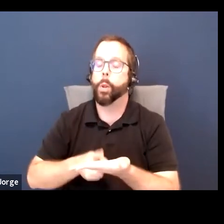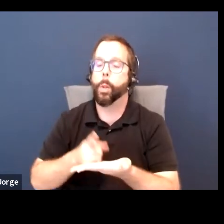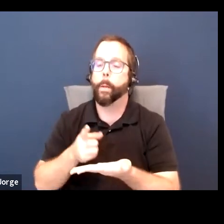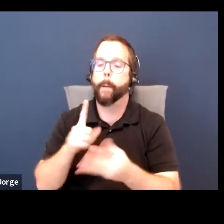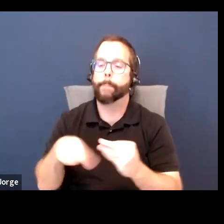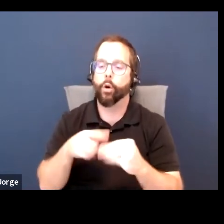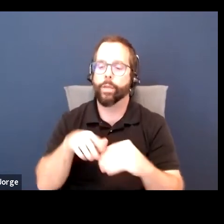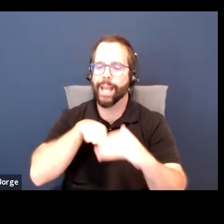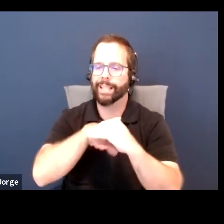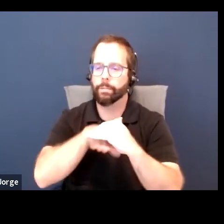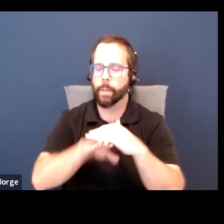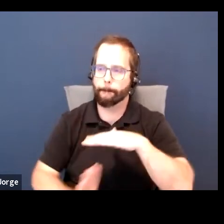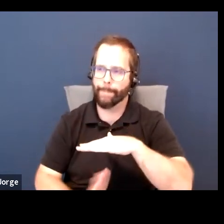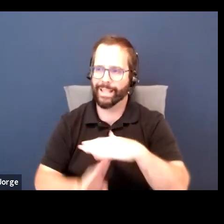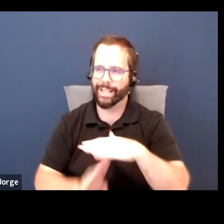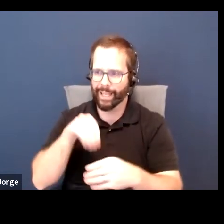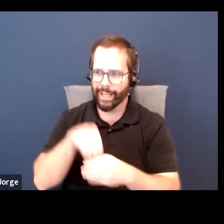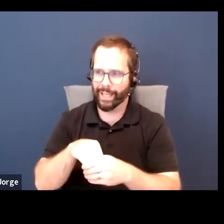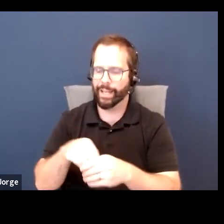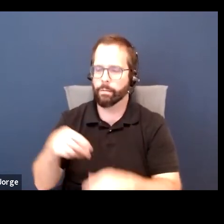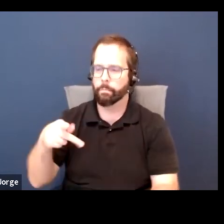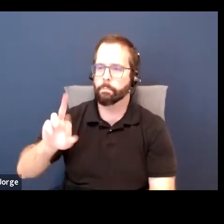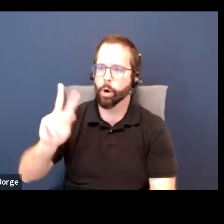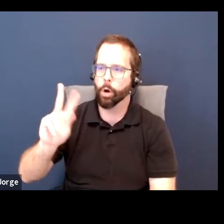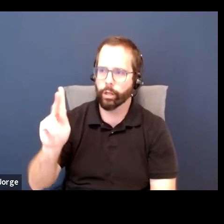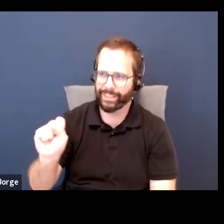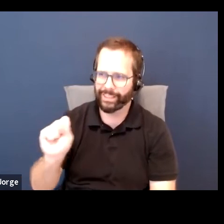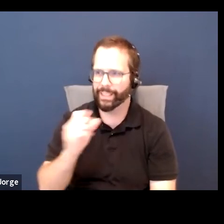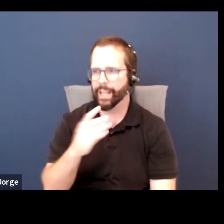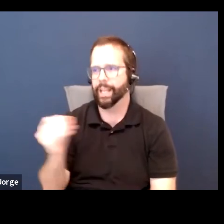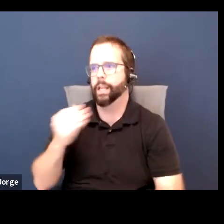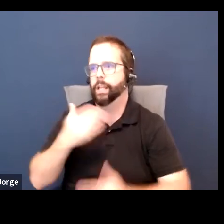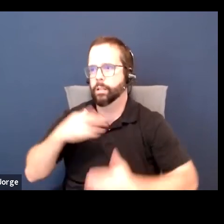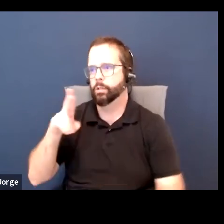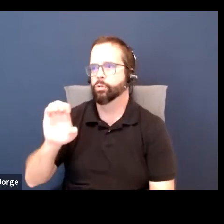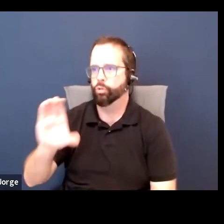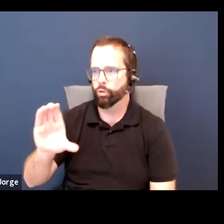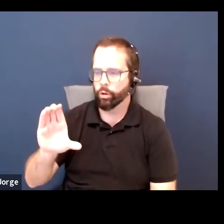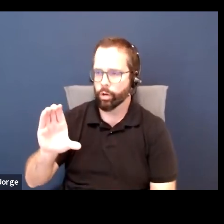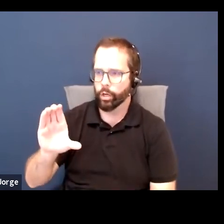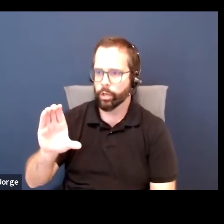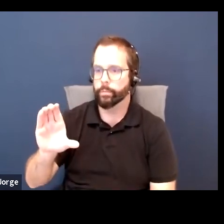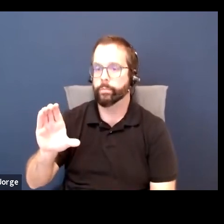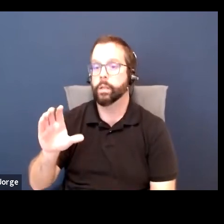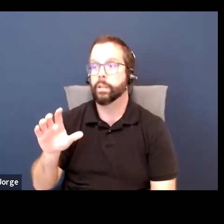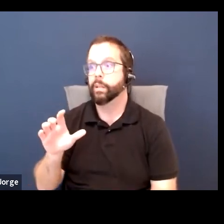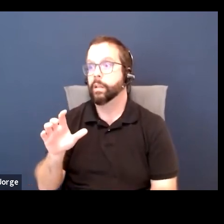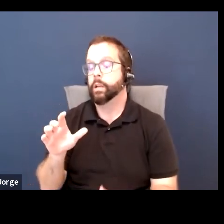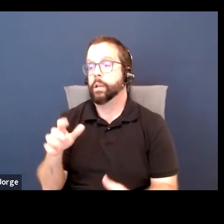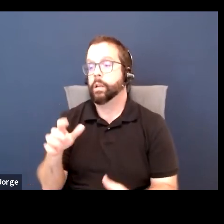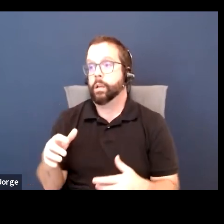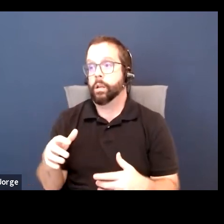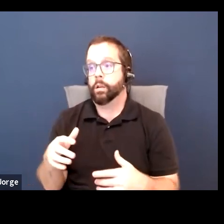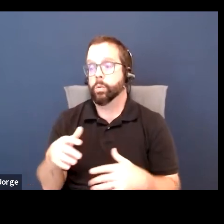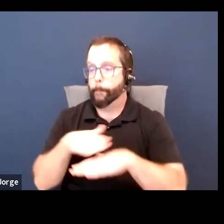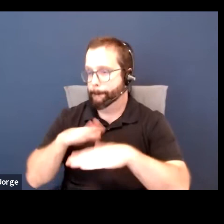accessibility basics in parks and recreation. I'm not going to go into a ton of technical detail because there's a lot of it, but I